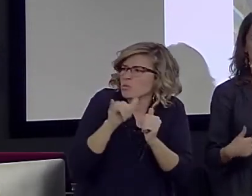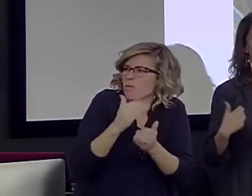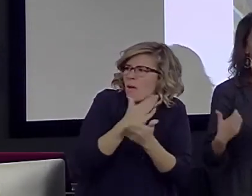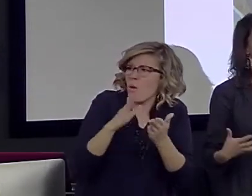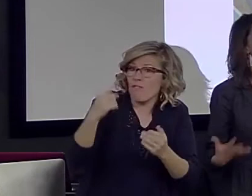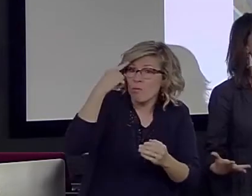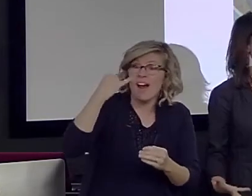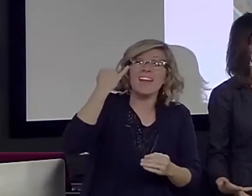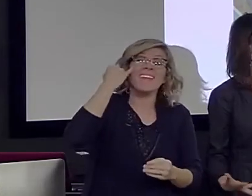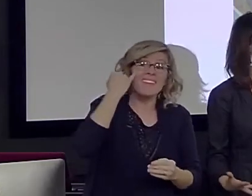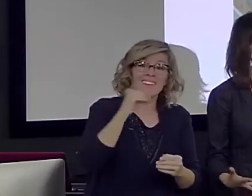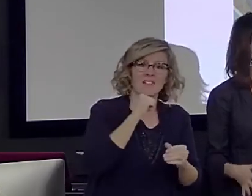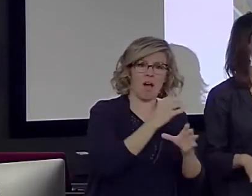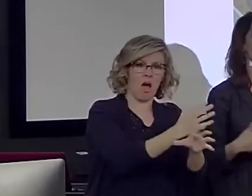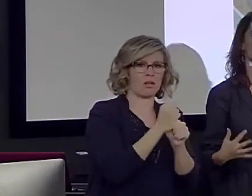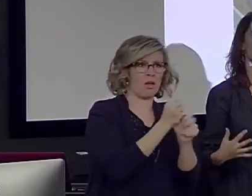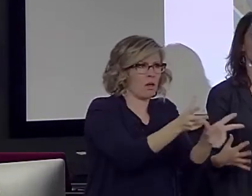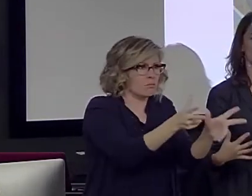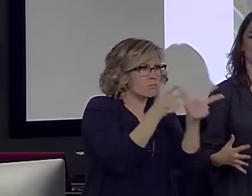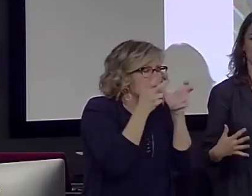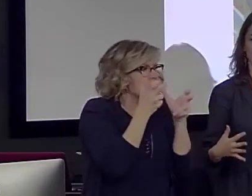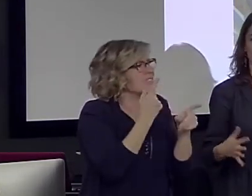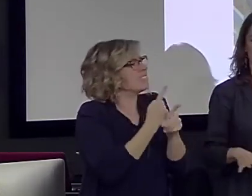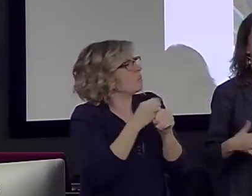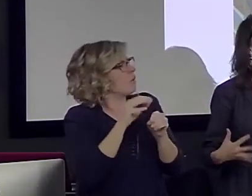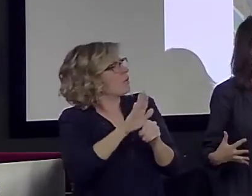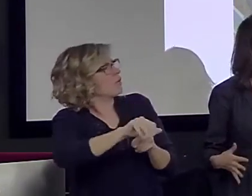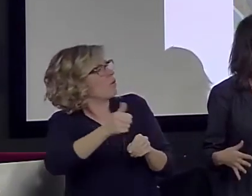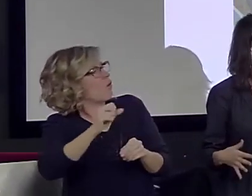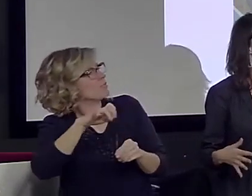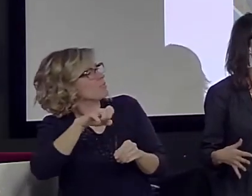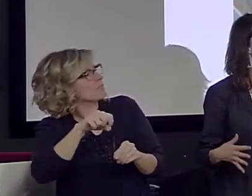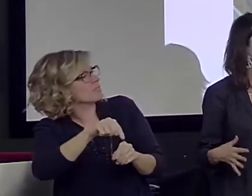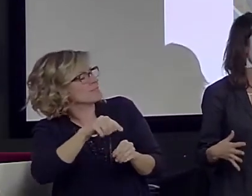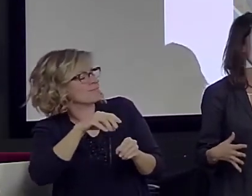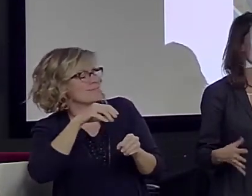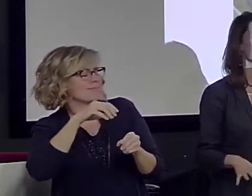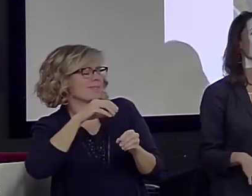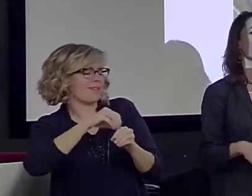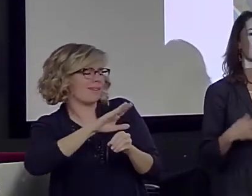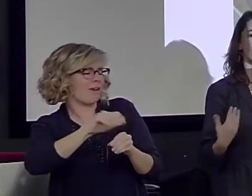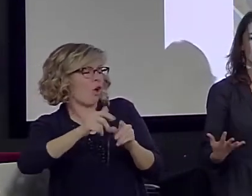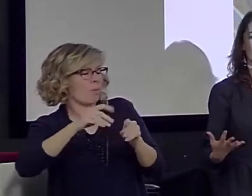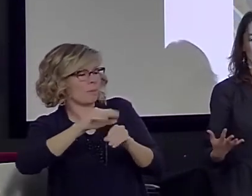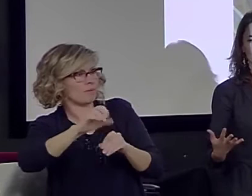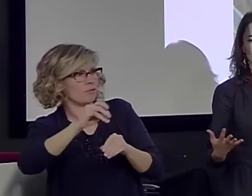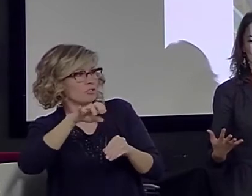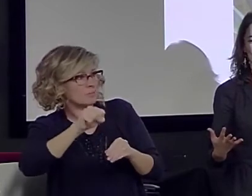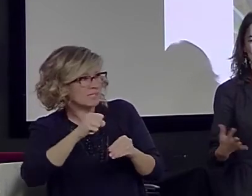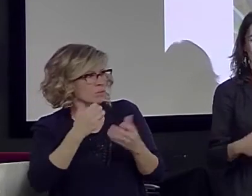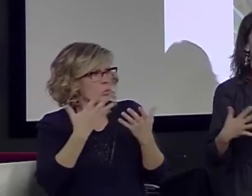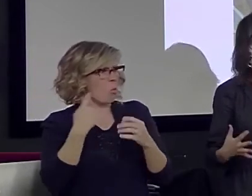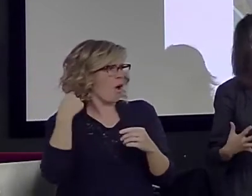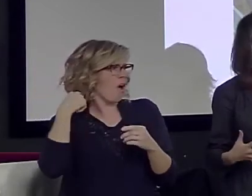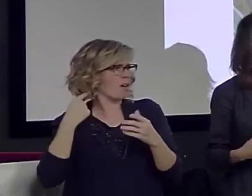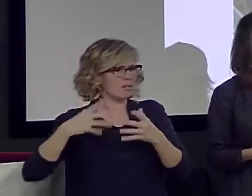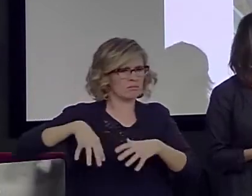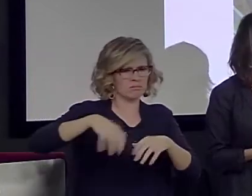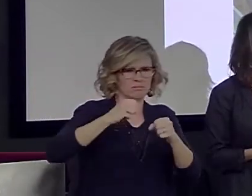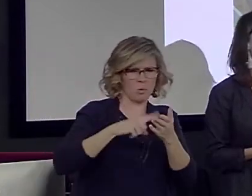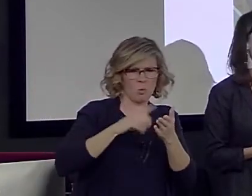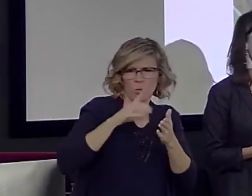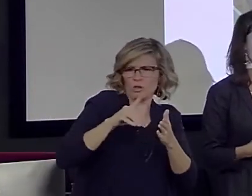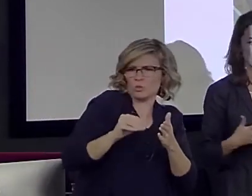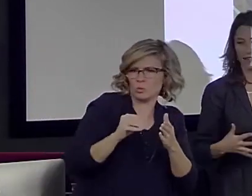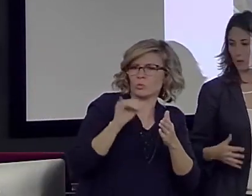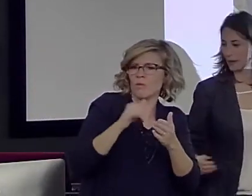doesn't get its species typical input, so it doesn't get any visual input. What new functions does it take on as a window into how experience